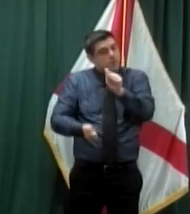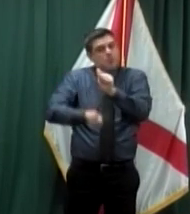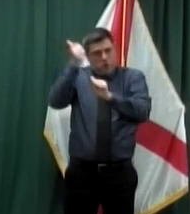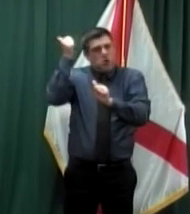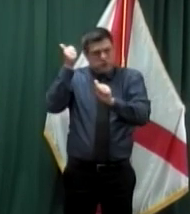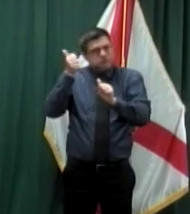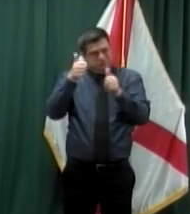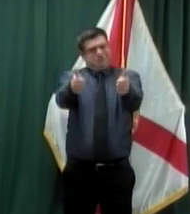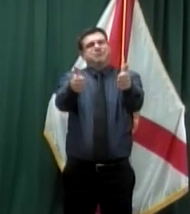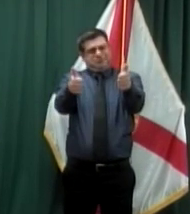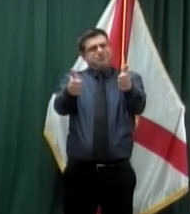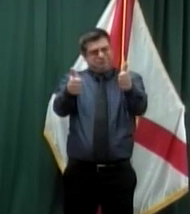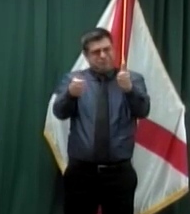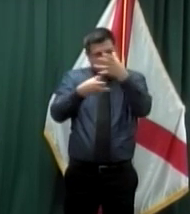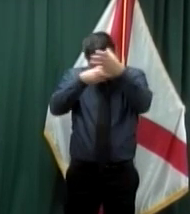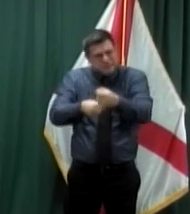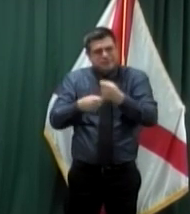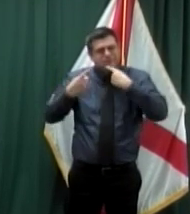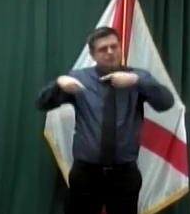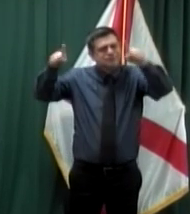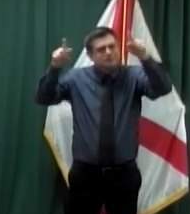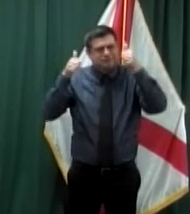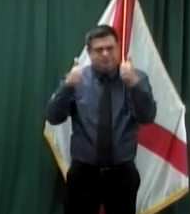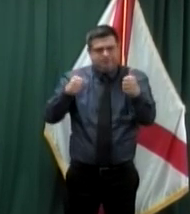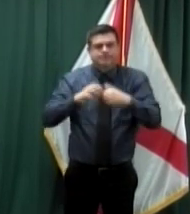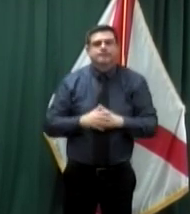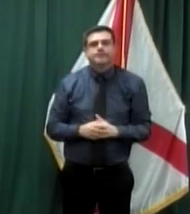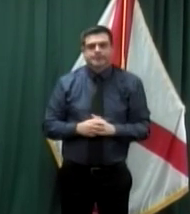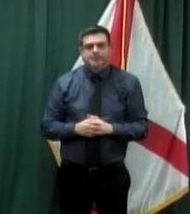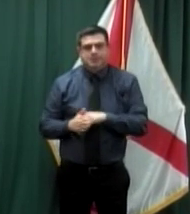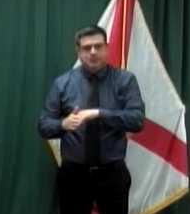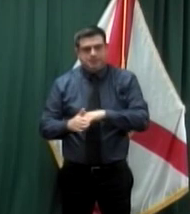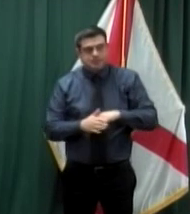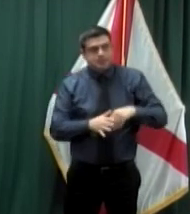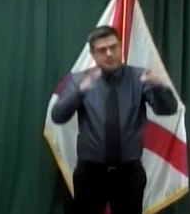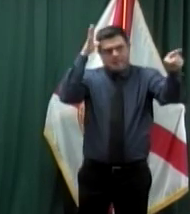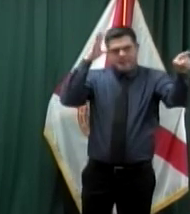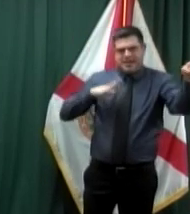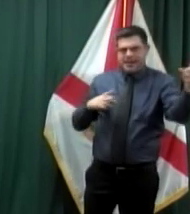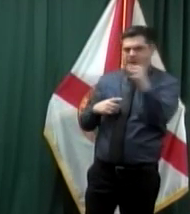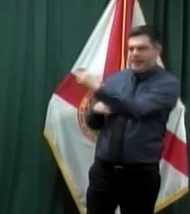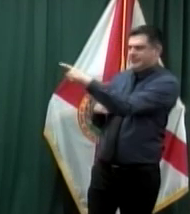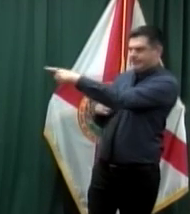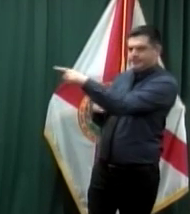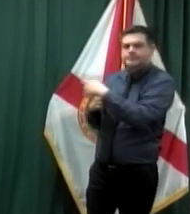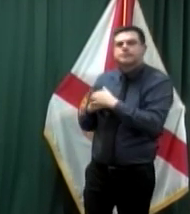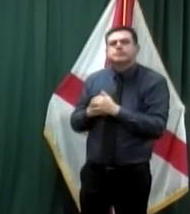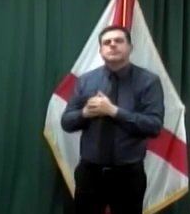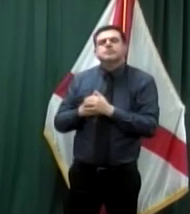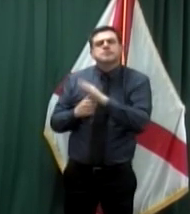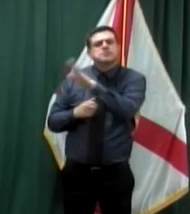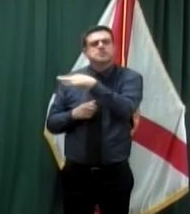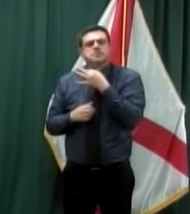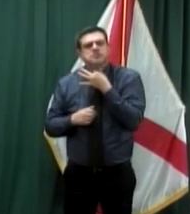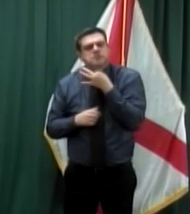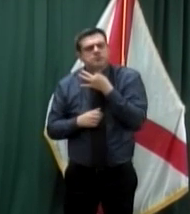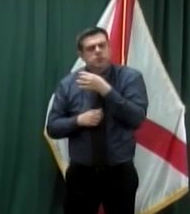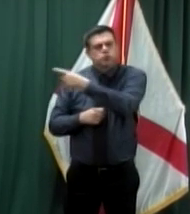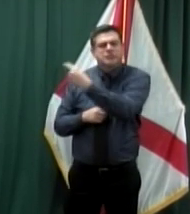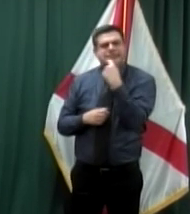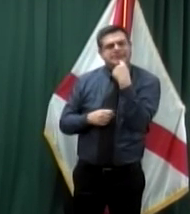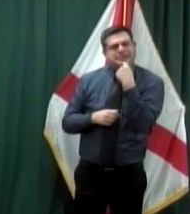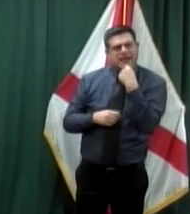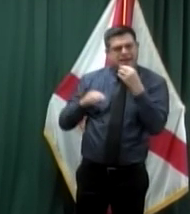Jay, if you could step up there for a minute. I have a couple of topics I'd like to drill down a little bit on. Certainly. So you threw out a number of 76 million. That's